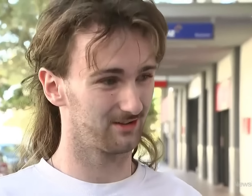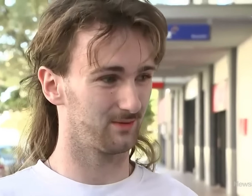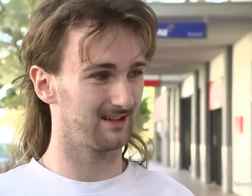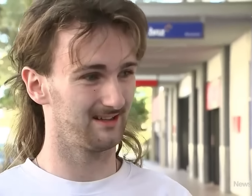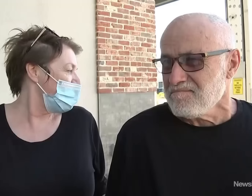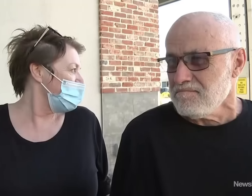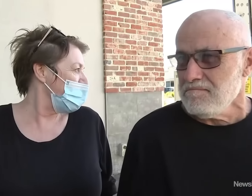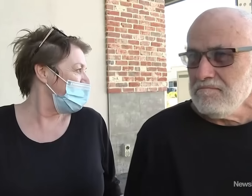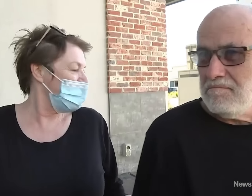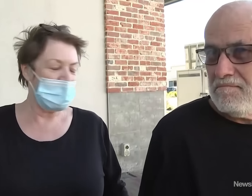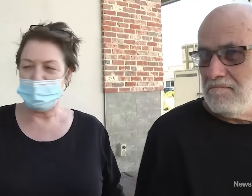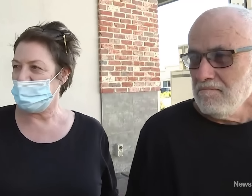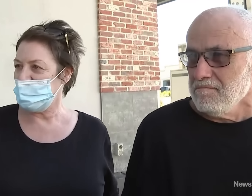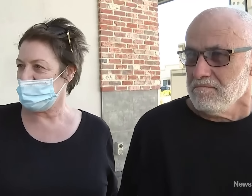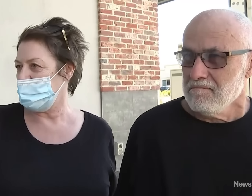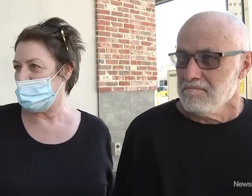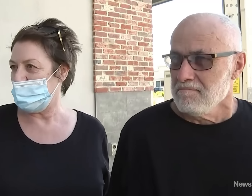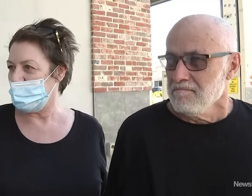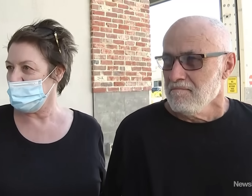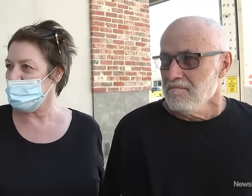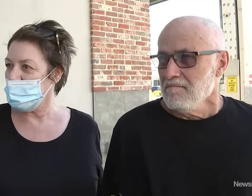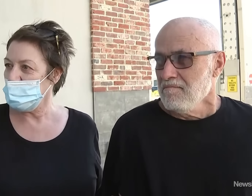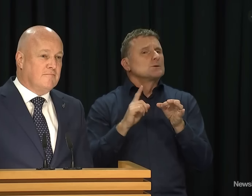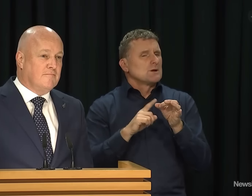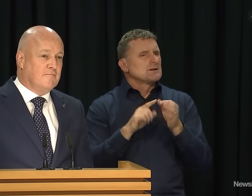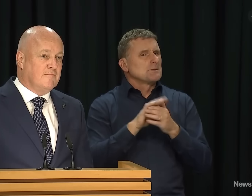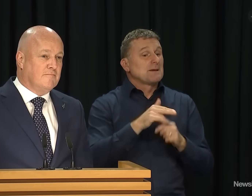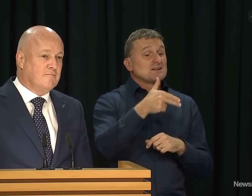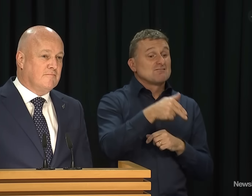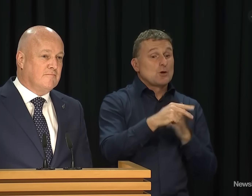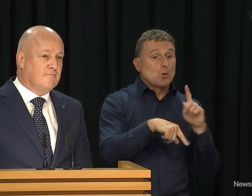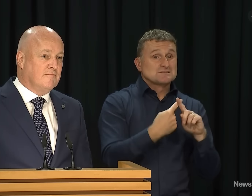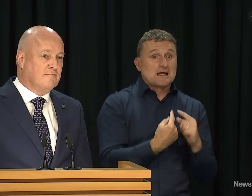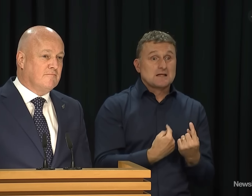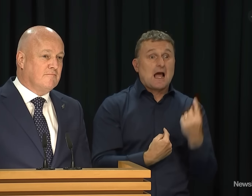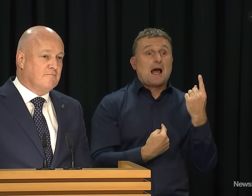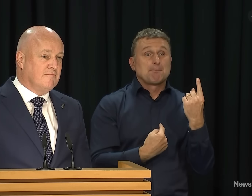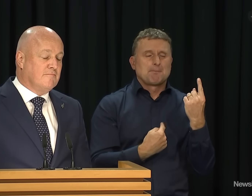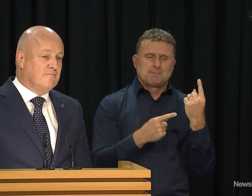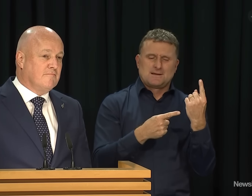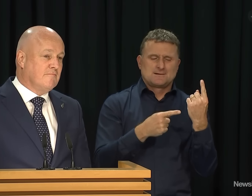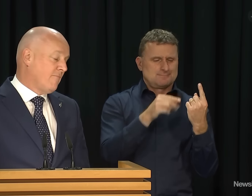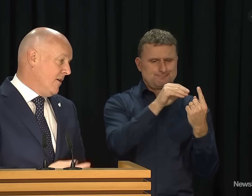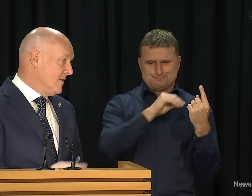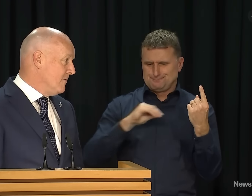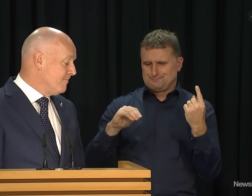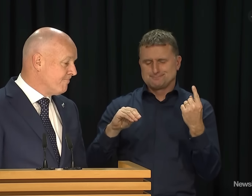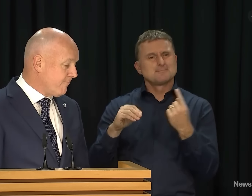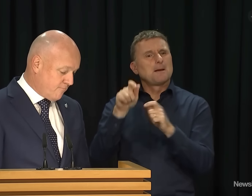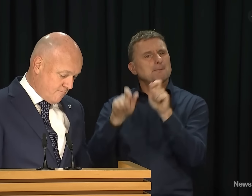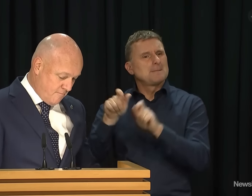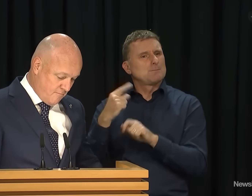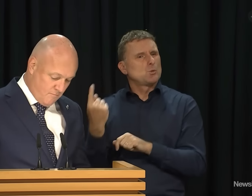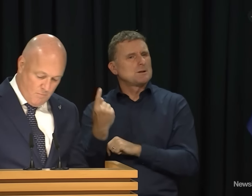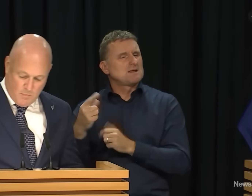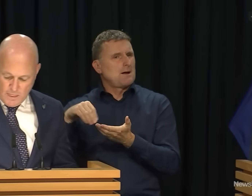Ridiculous, really. For me, it's just a money-making scheme. Putting other costs on drivers. It's all coming out in the wash. No, the